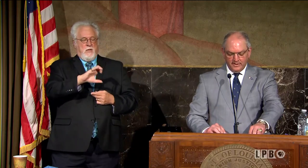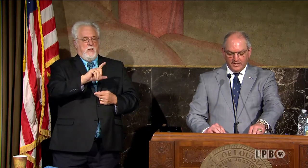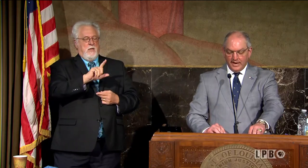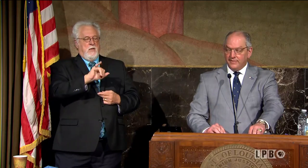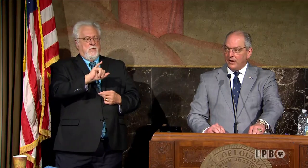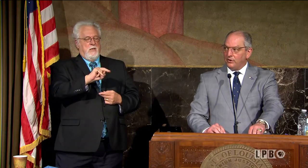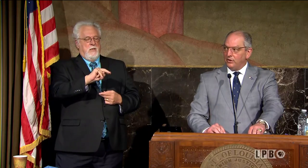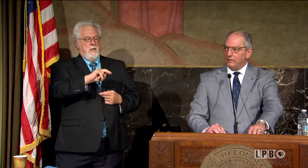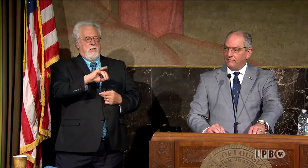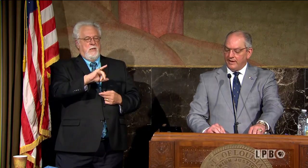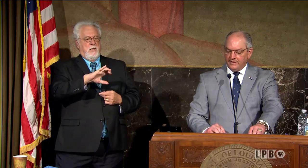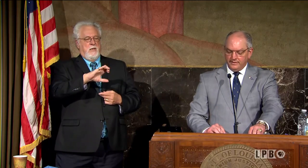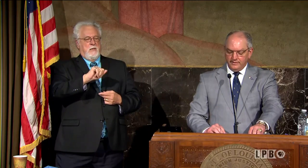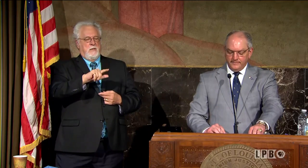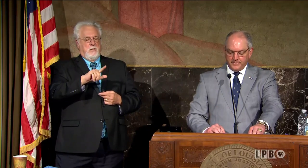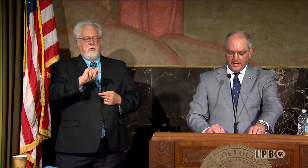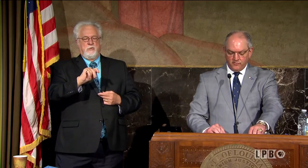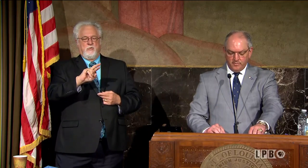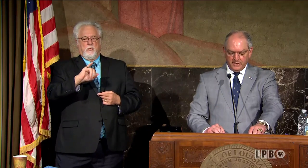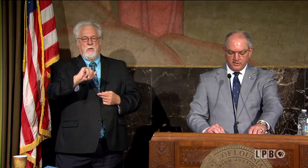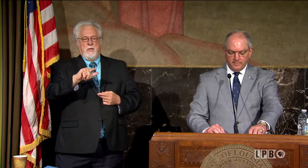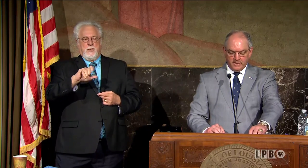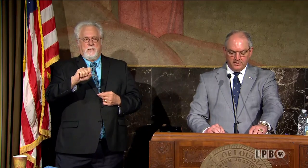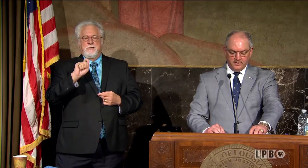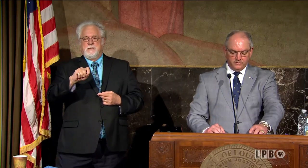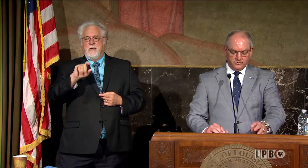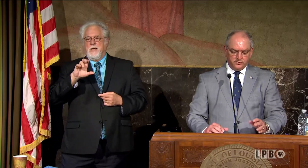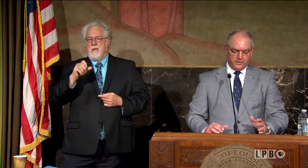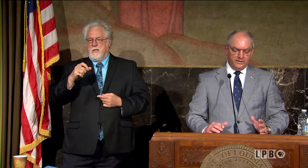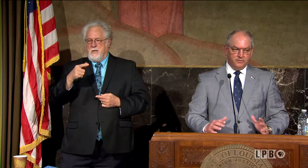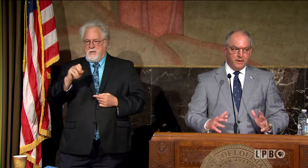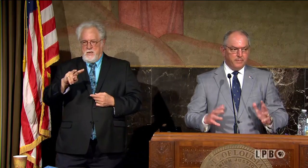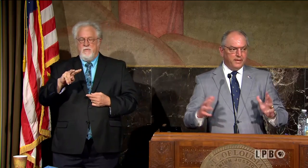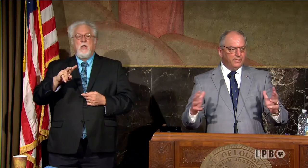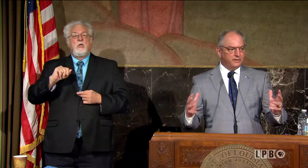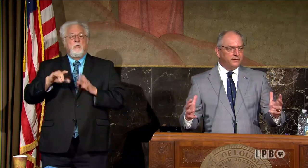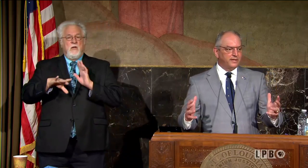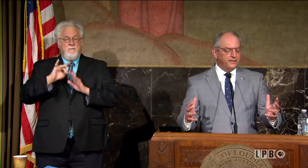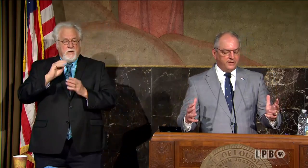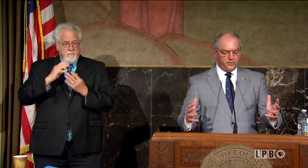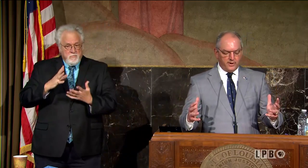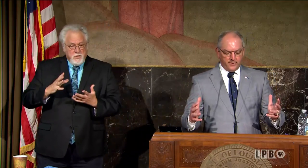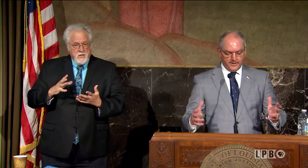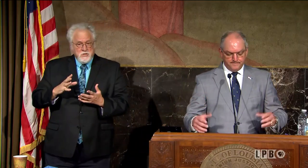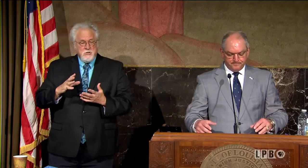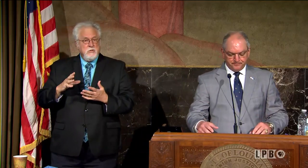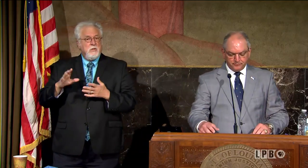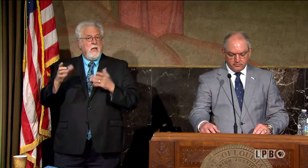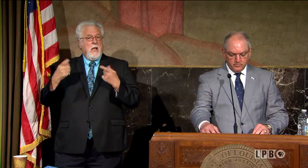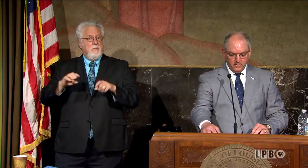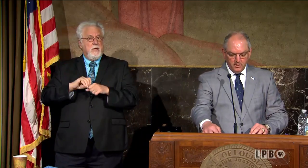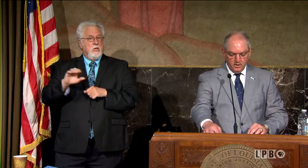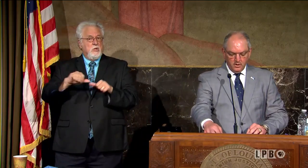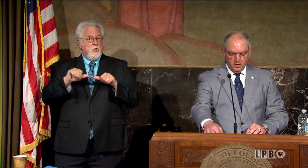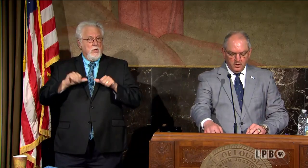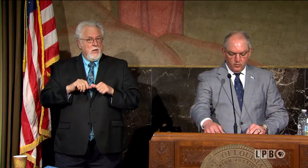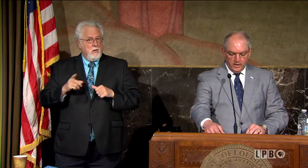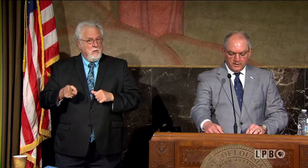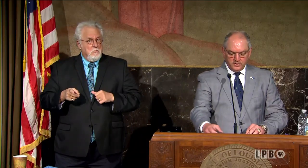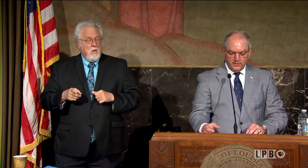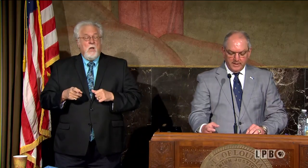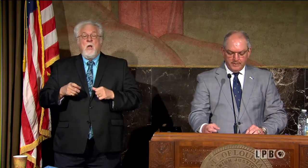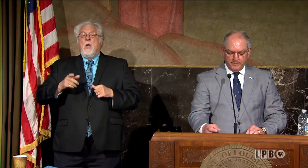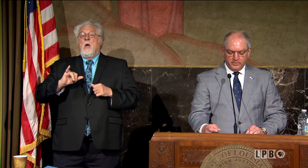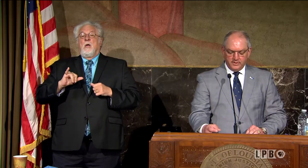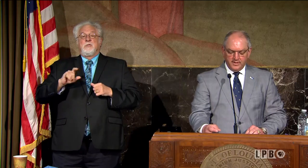clinicaltrials.gov, and there you can find information about clinical trials that may be conducted in your area.